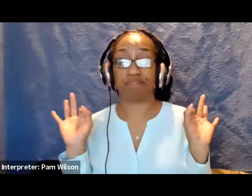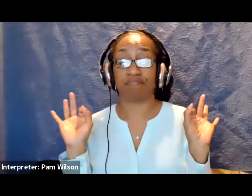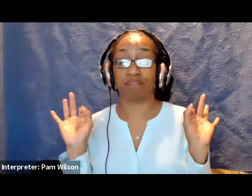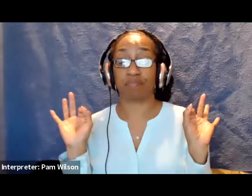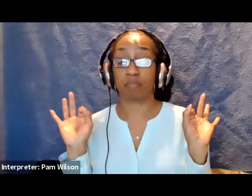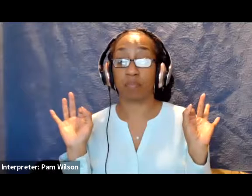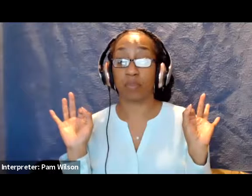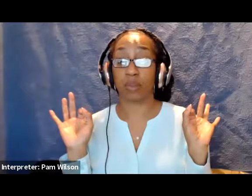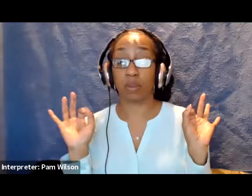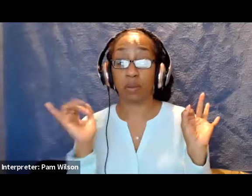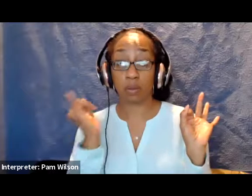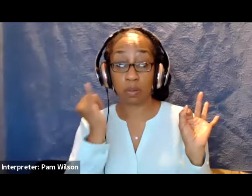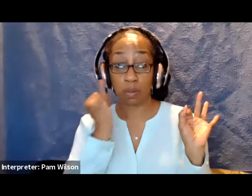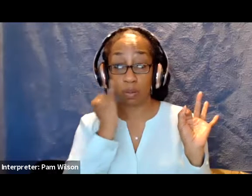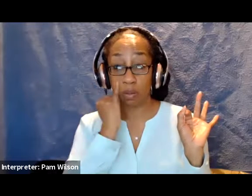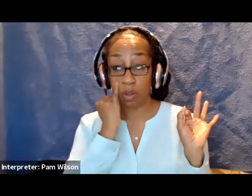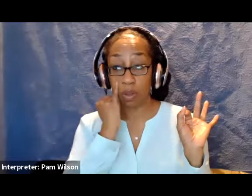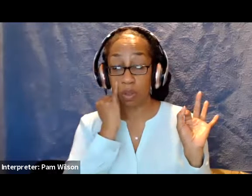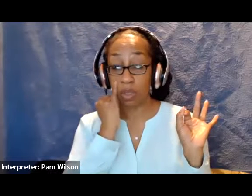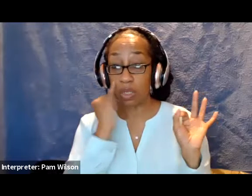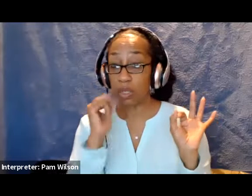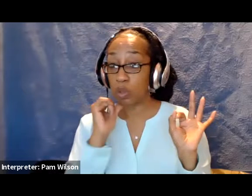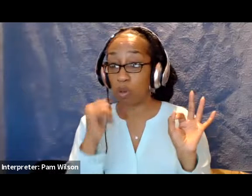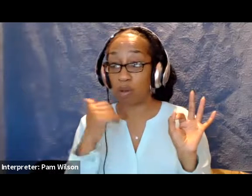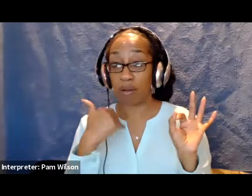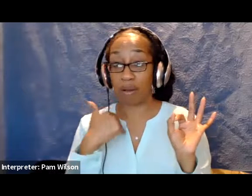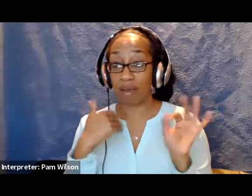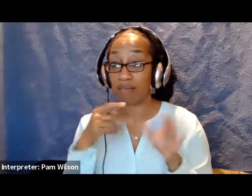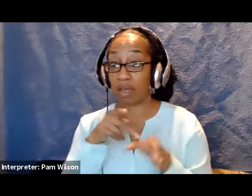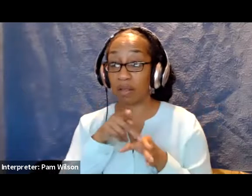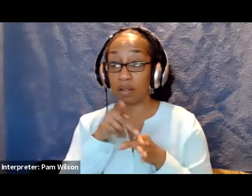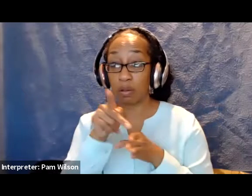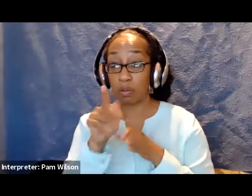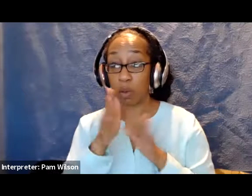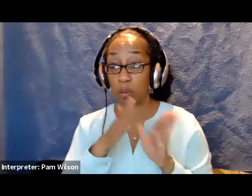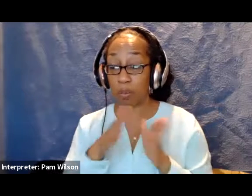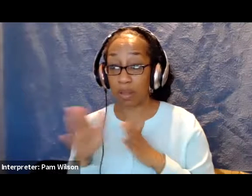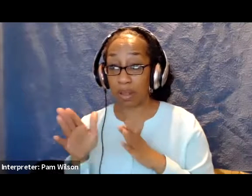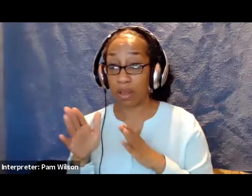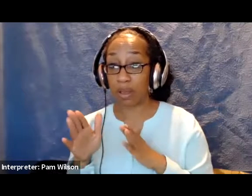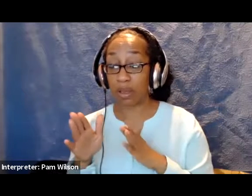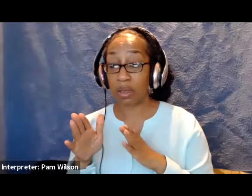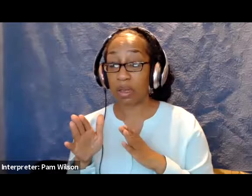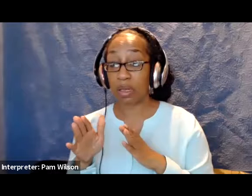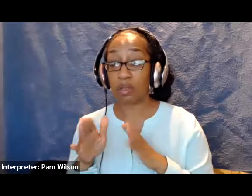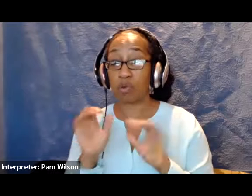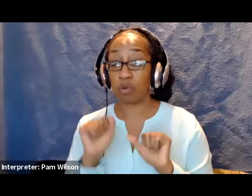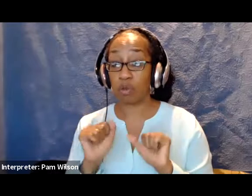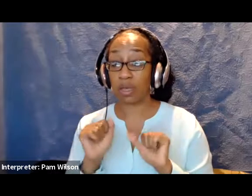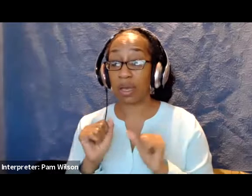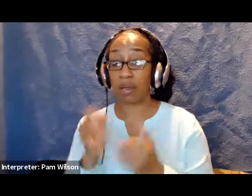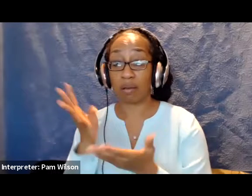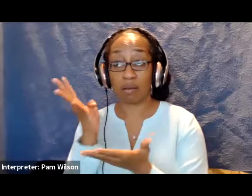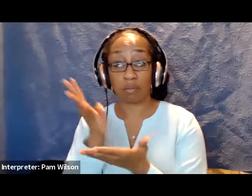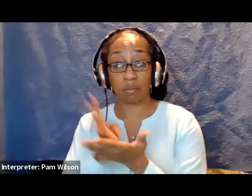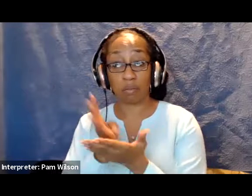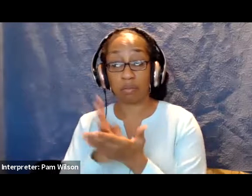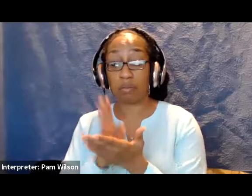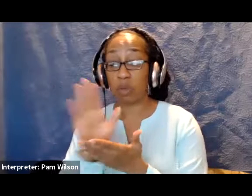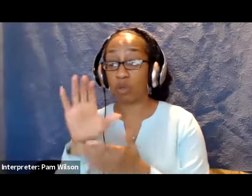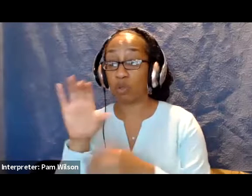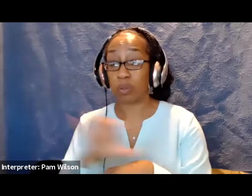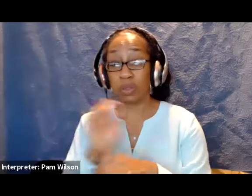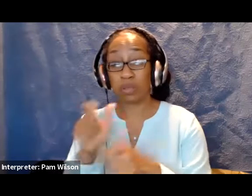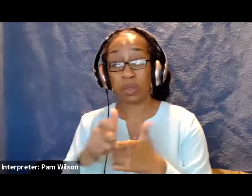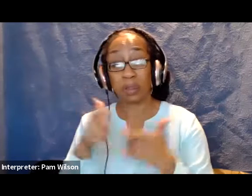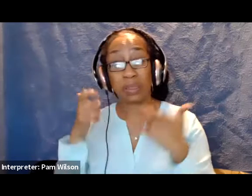you don't have a pro plan, you can only upload it to your computer. It's going to be a really large file, so